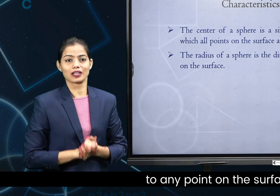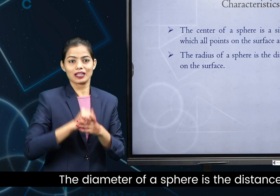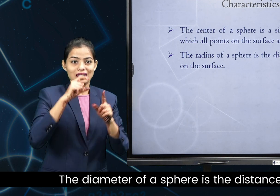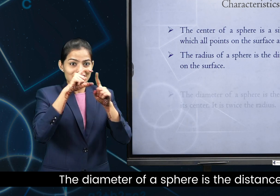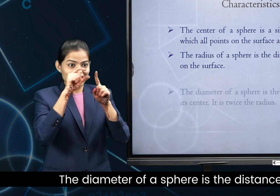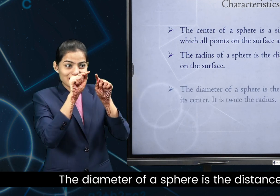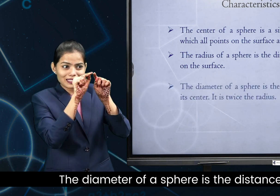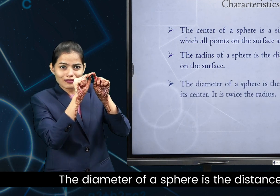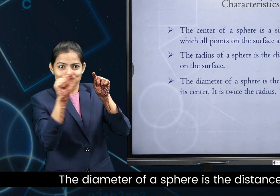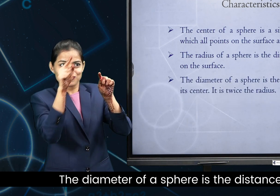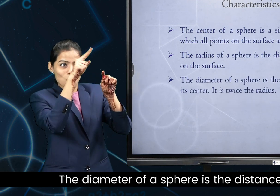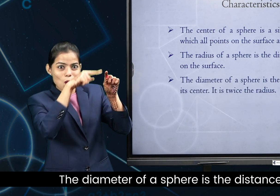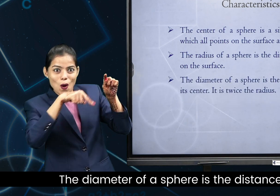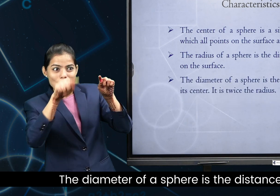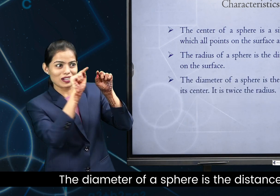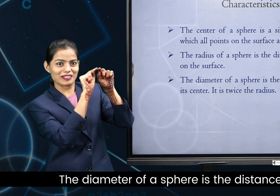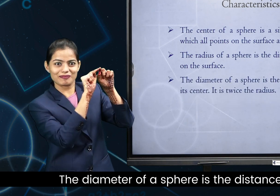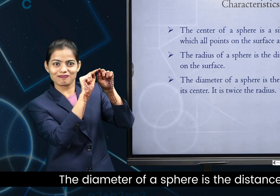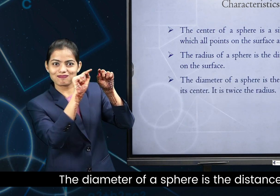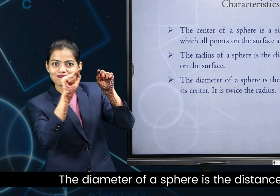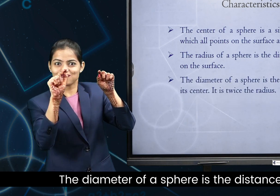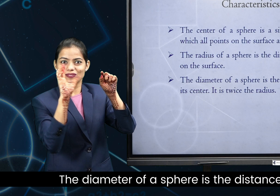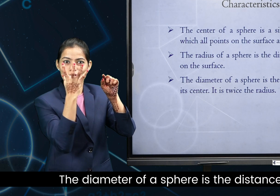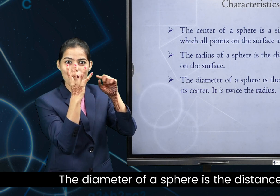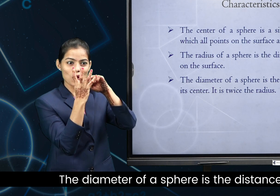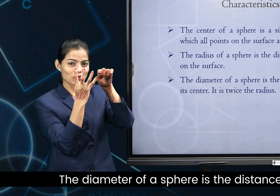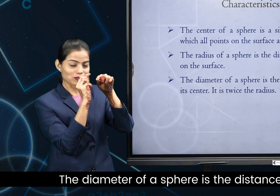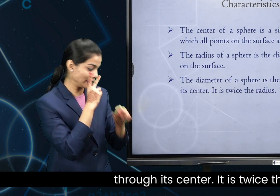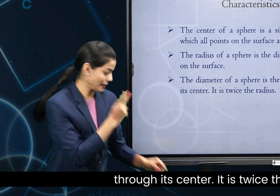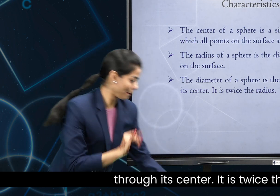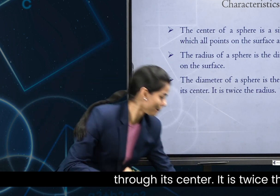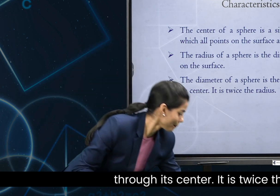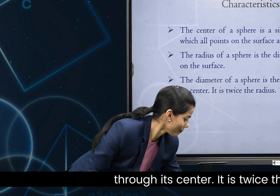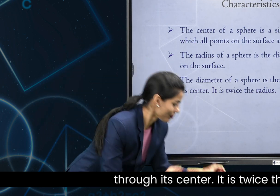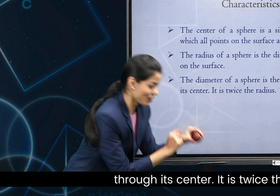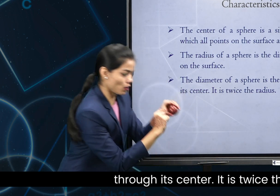The diameter of a sphere is the distance across the sphere through its center.